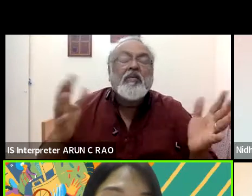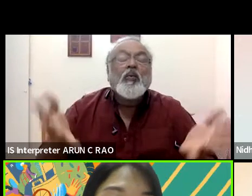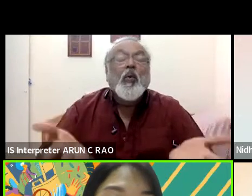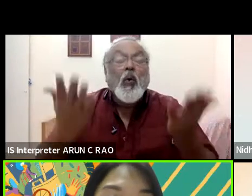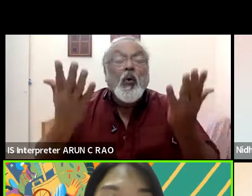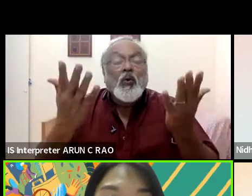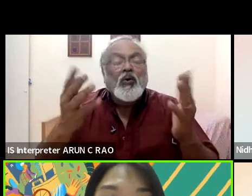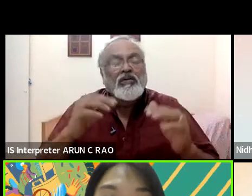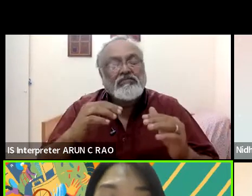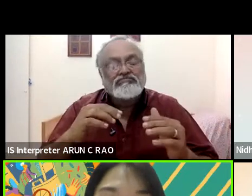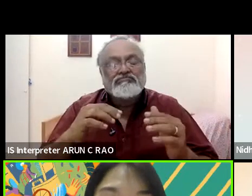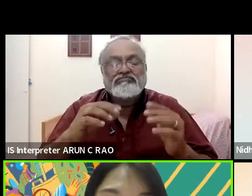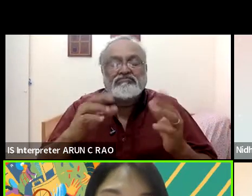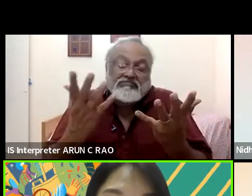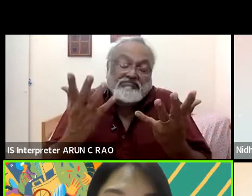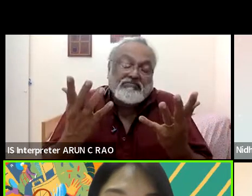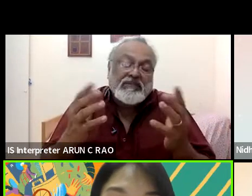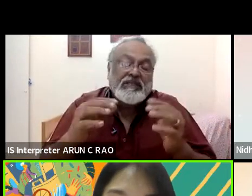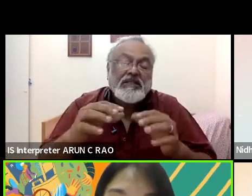that's sort of my 2 cents on it.